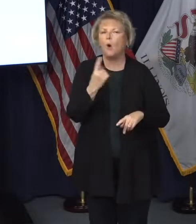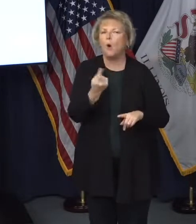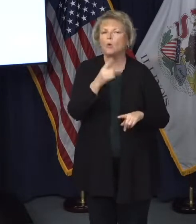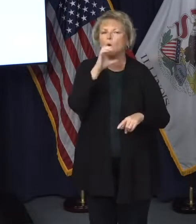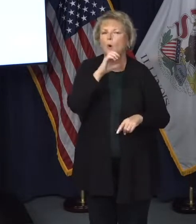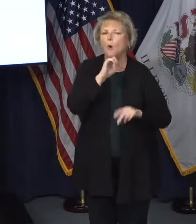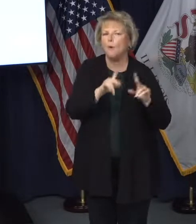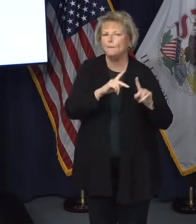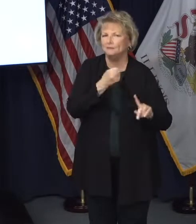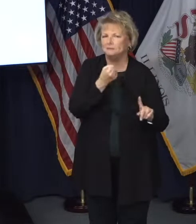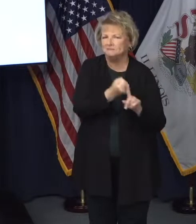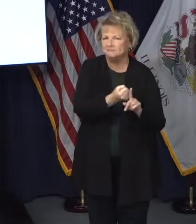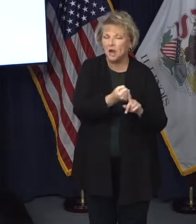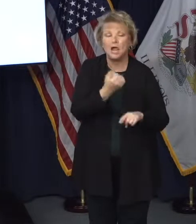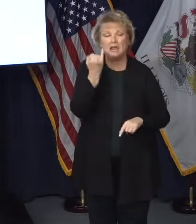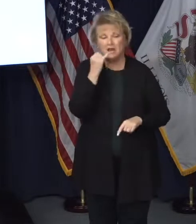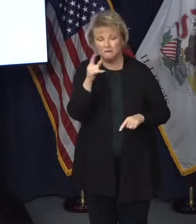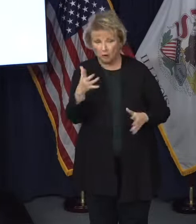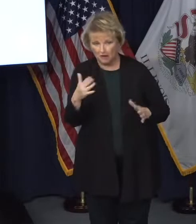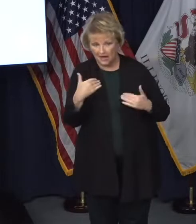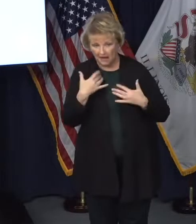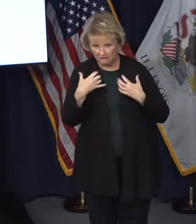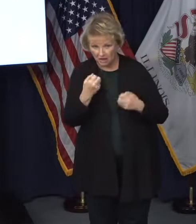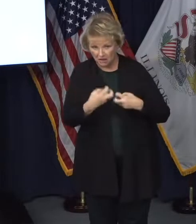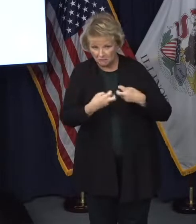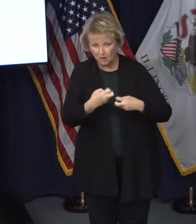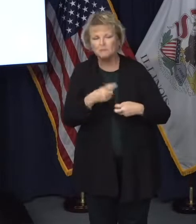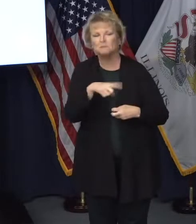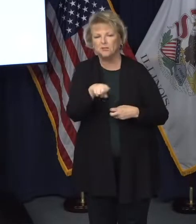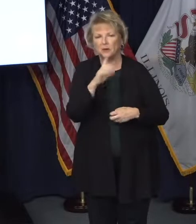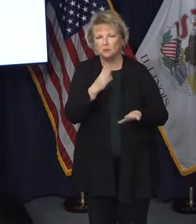people or those with health conditions who are dying from the virus.